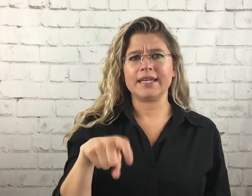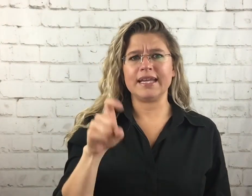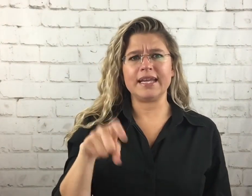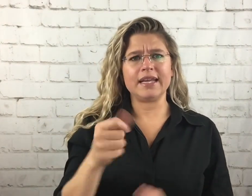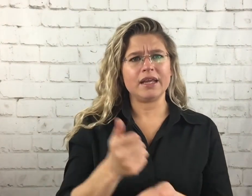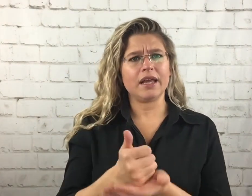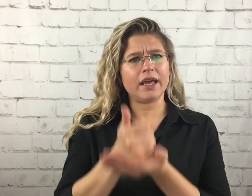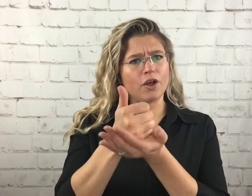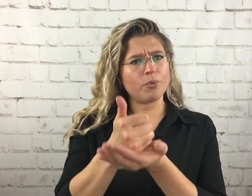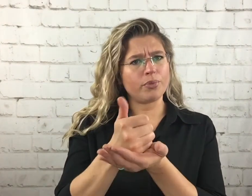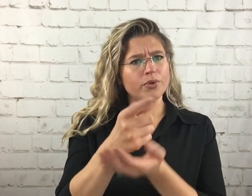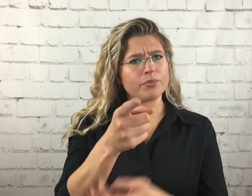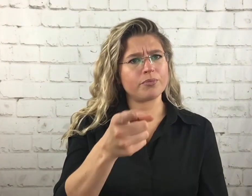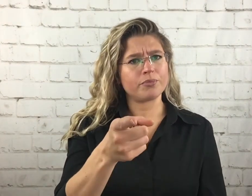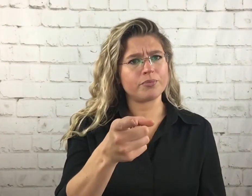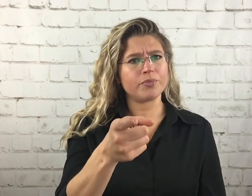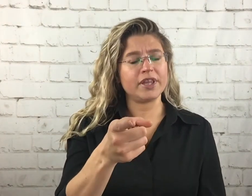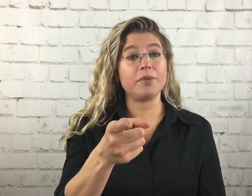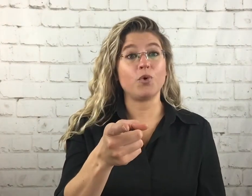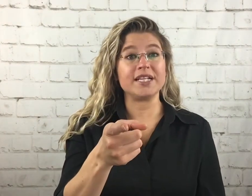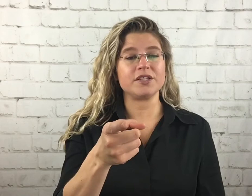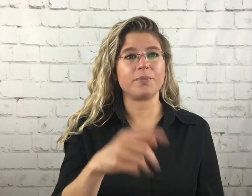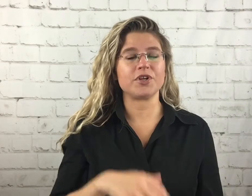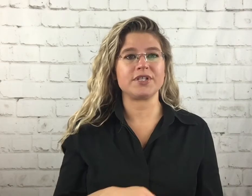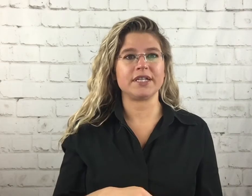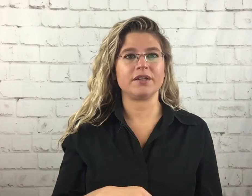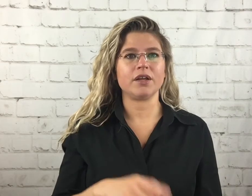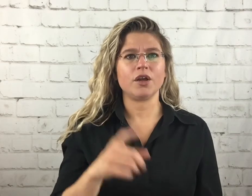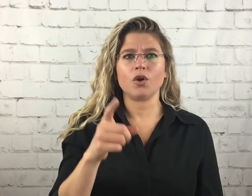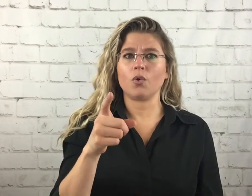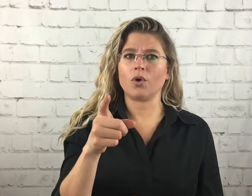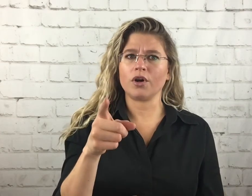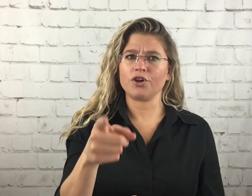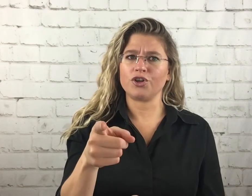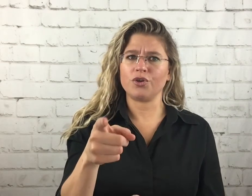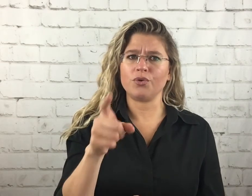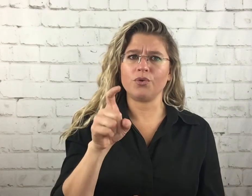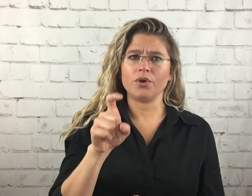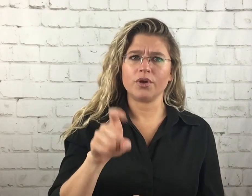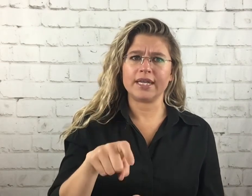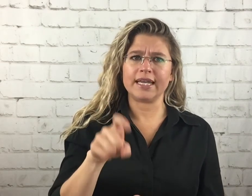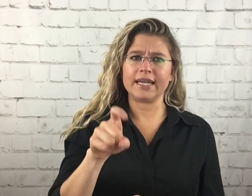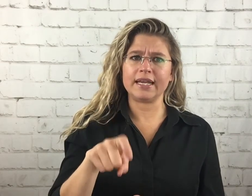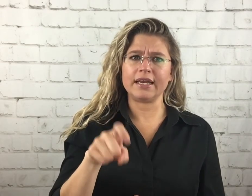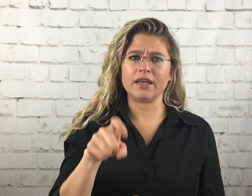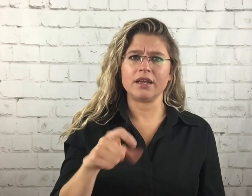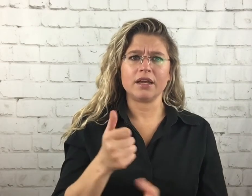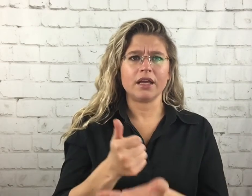Need help, and then point to the person. Or you need